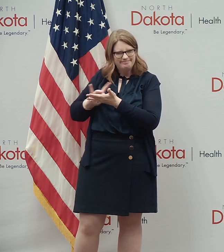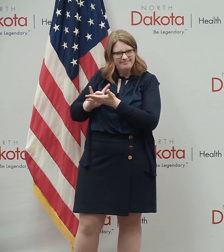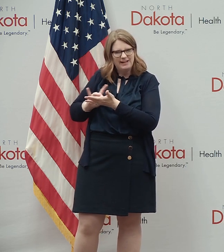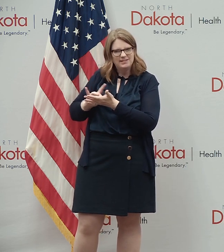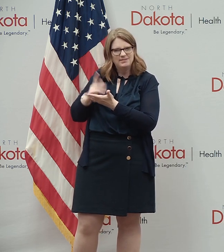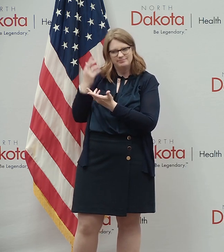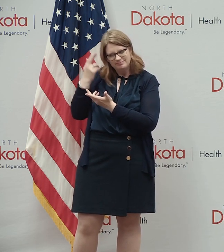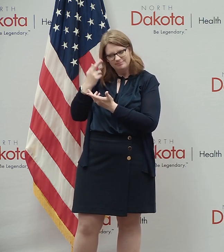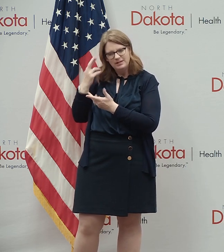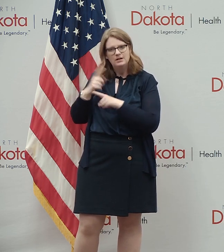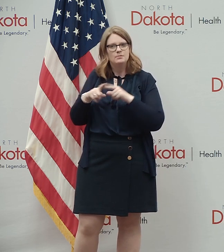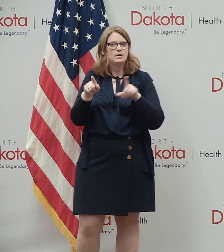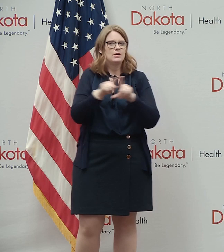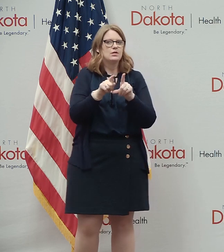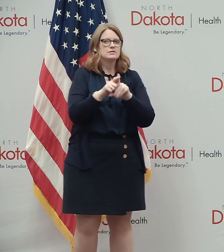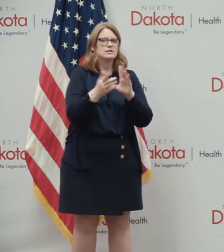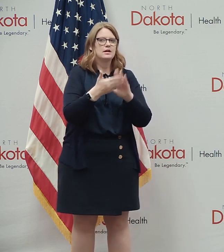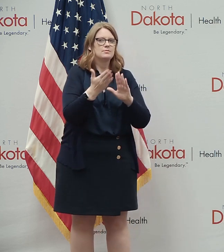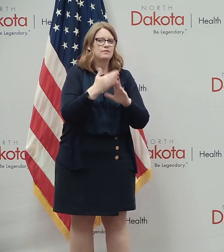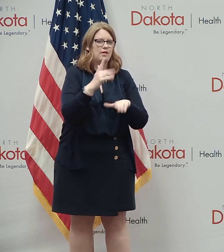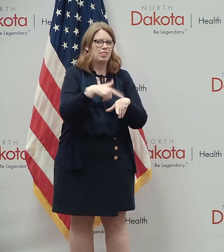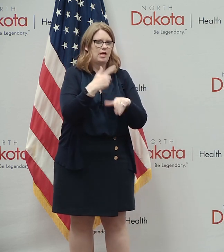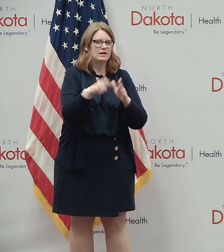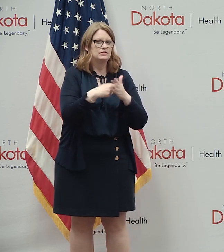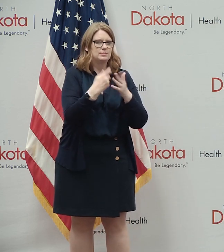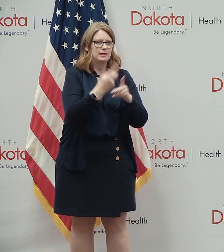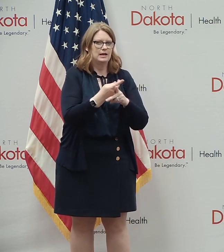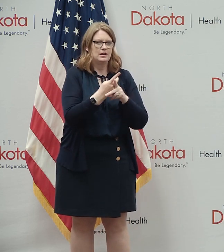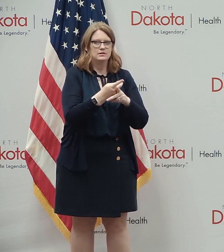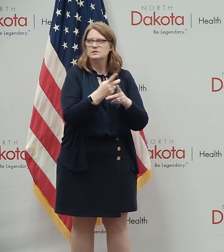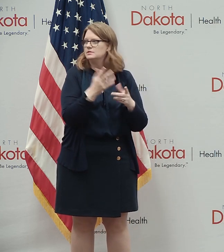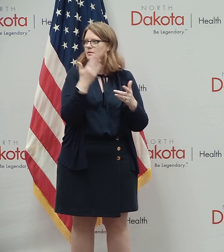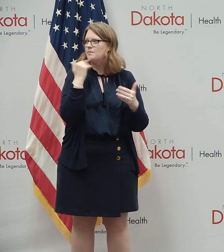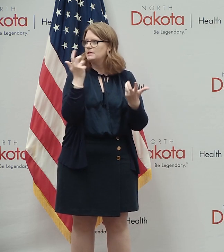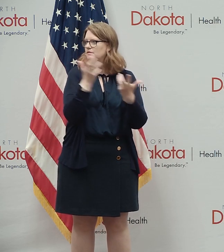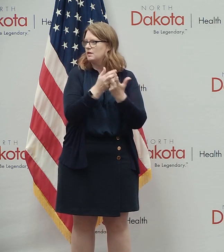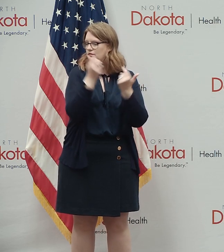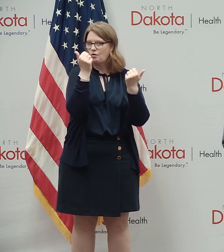operations of long-term care facility in order to make this best for everyone.